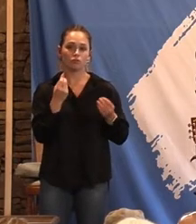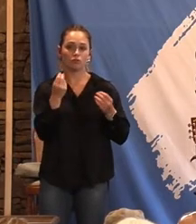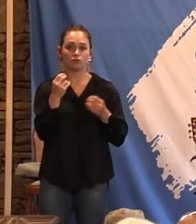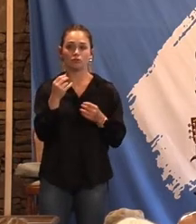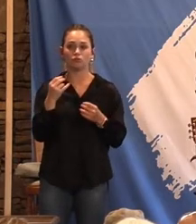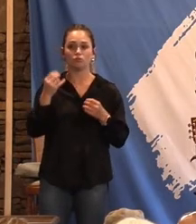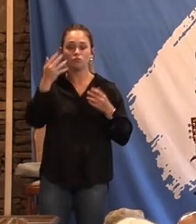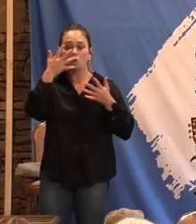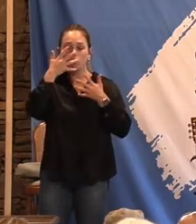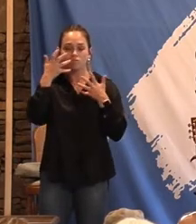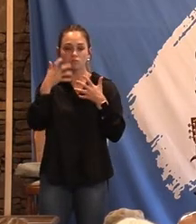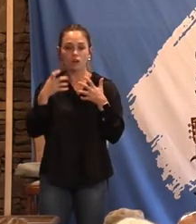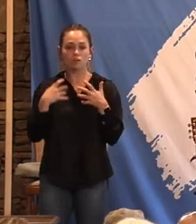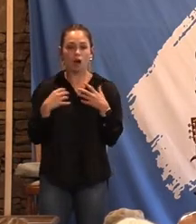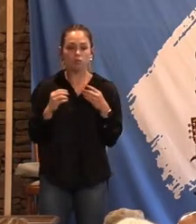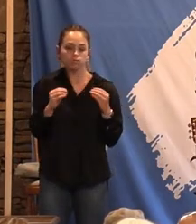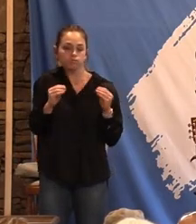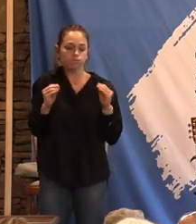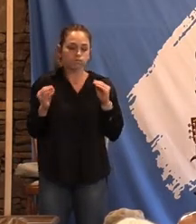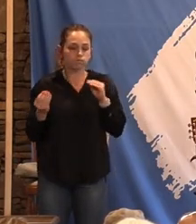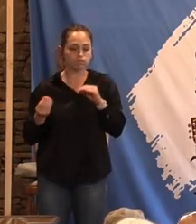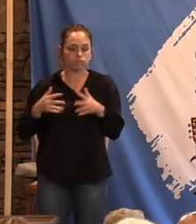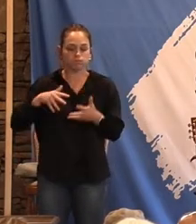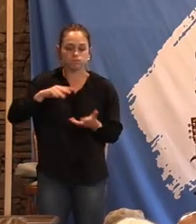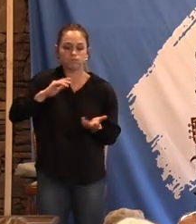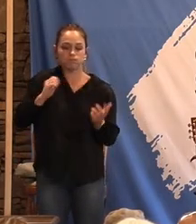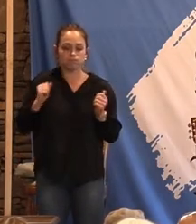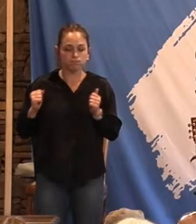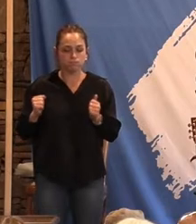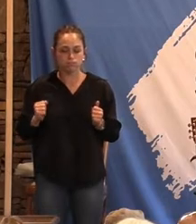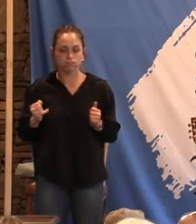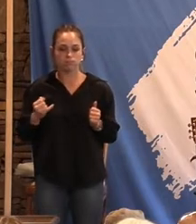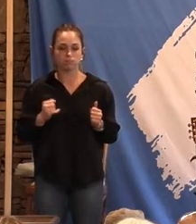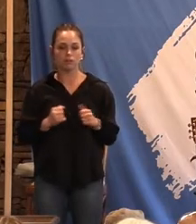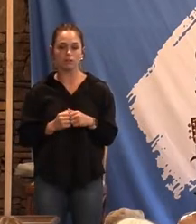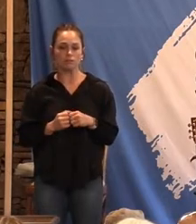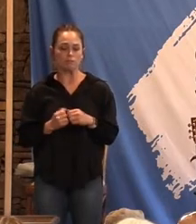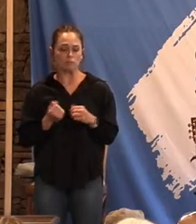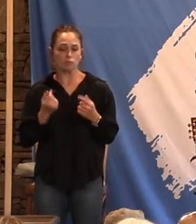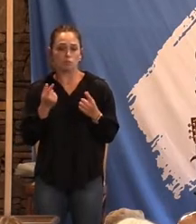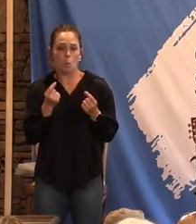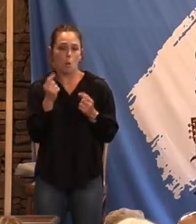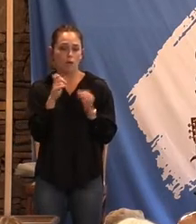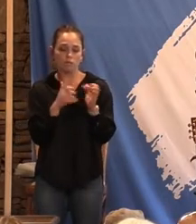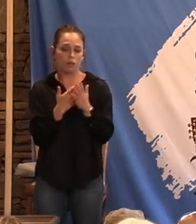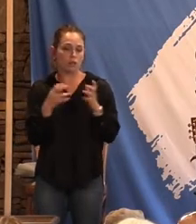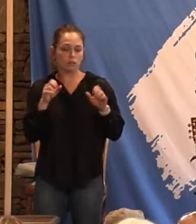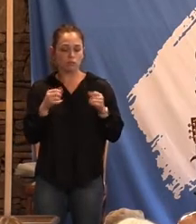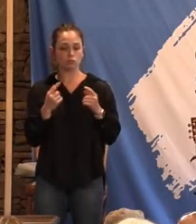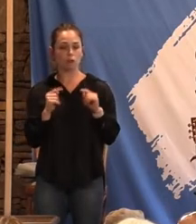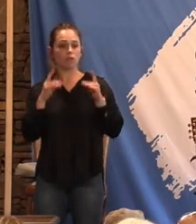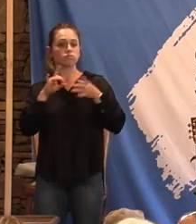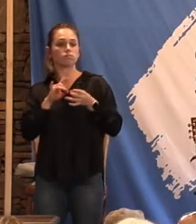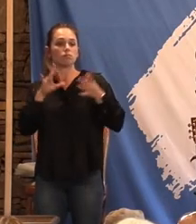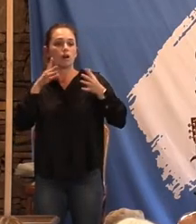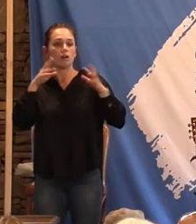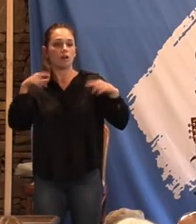Tiger began to wiggle and twist and wiggle and do everything, and